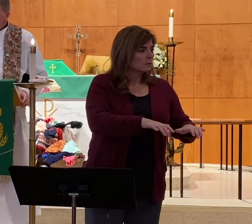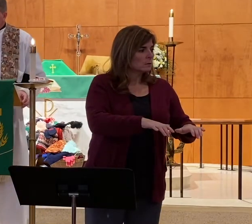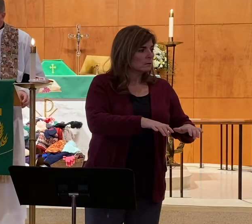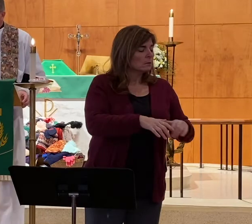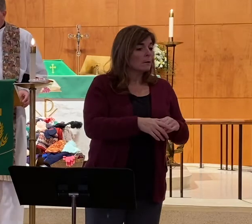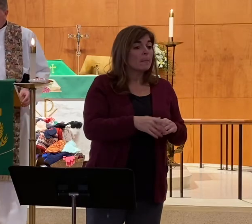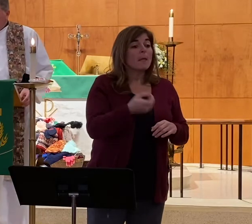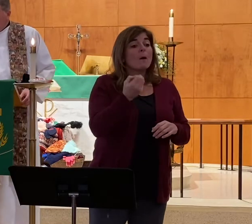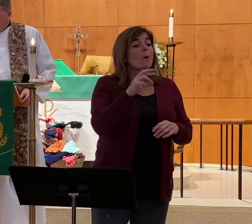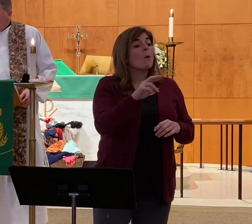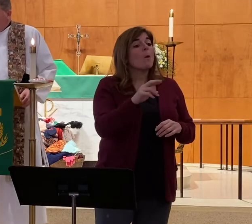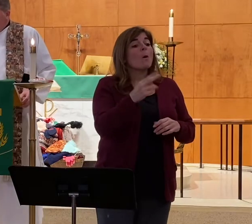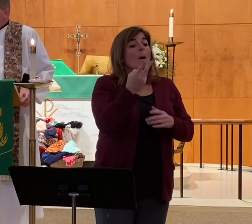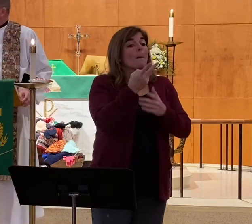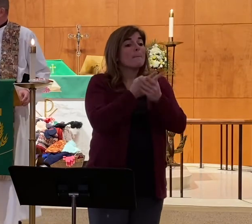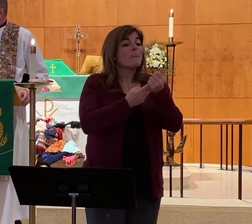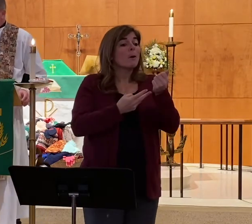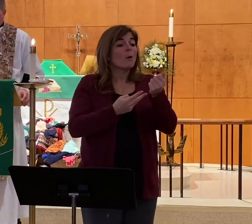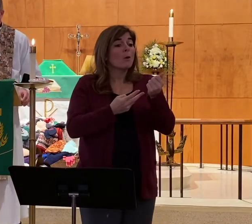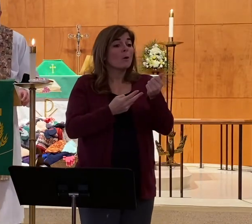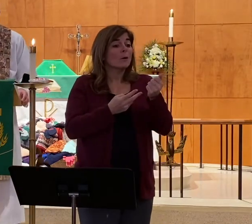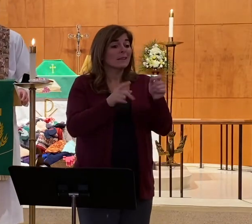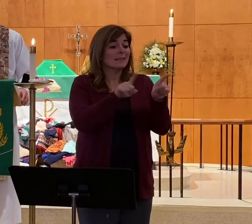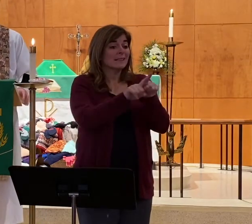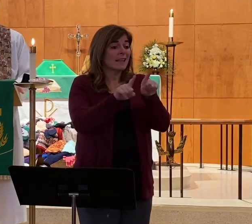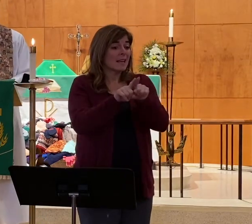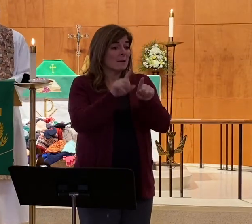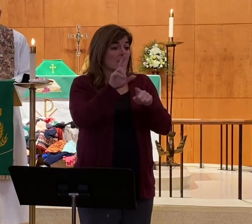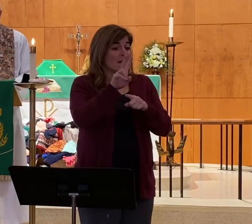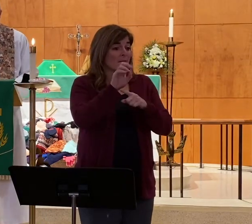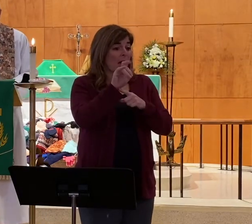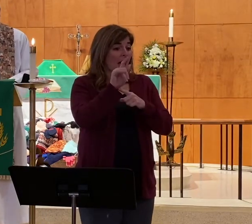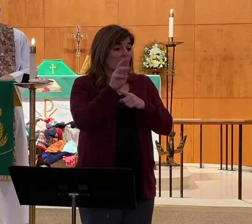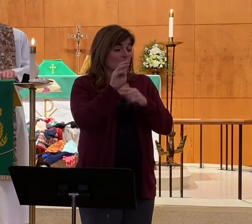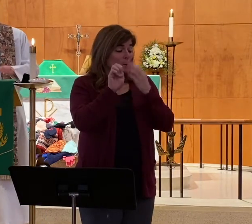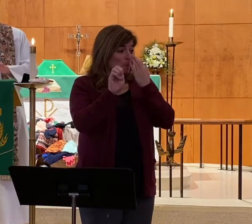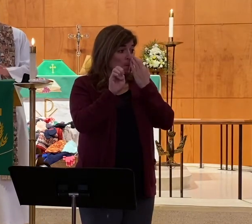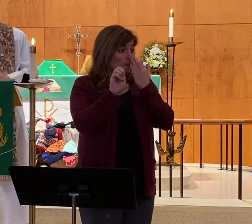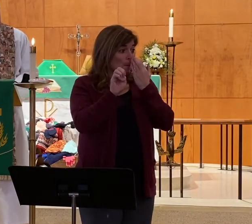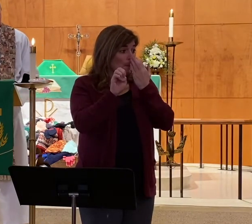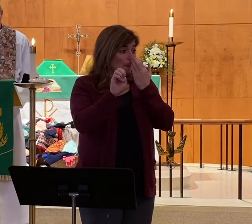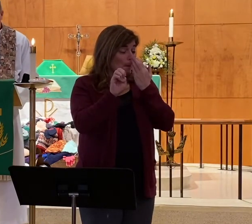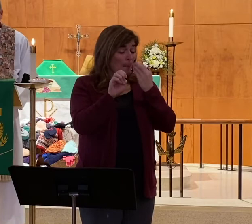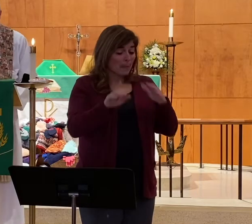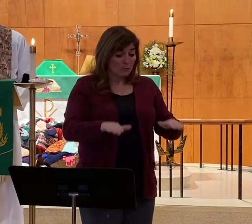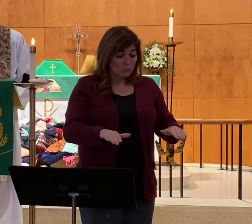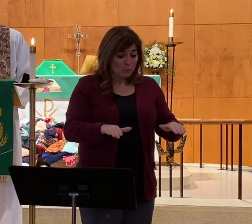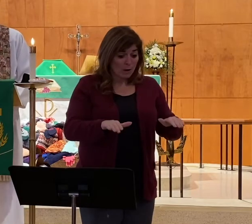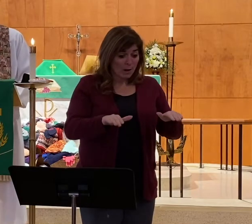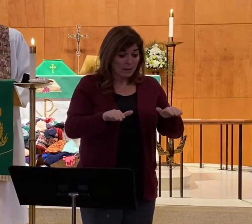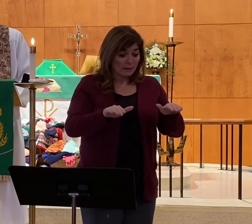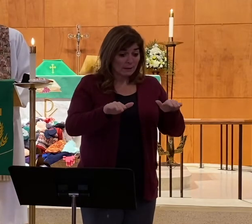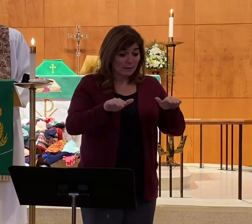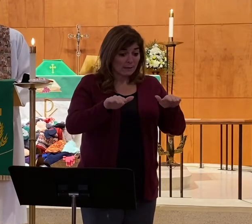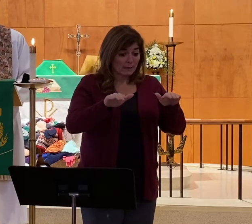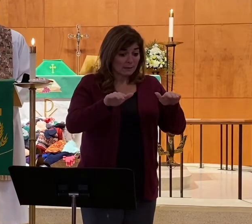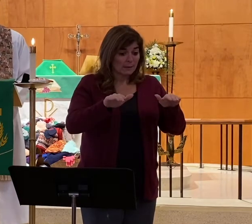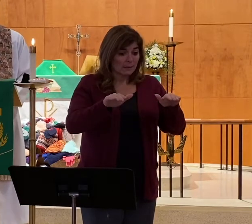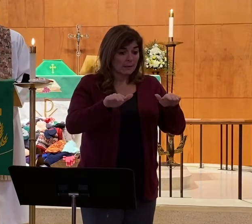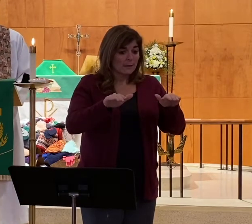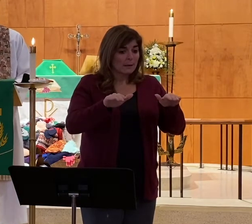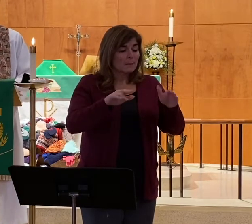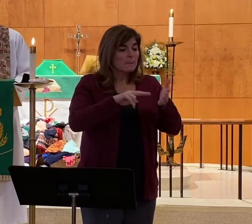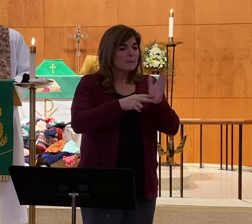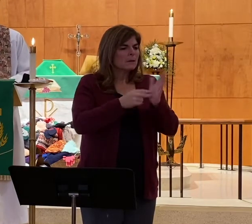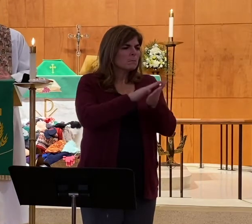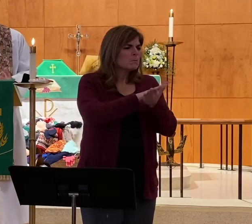if the two crowns had the same volume, that is, each made the water rise the same amount, the pure